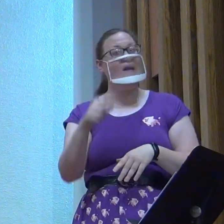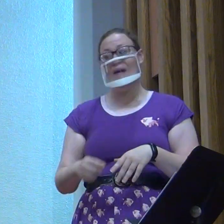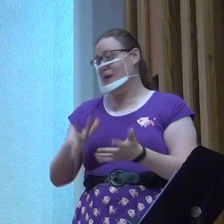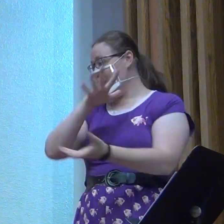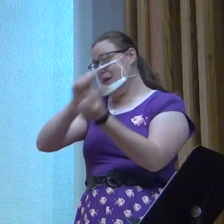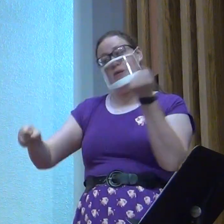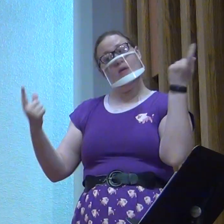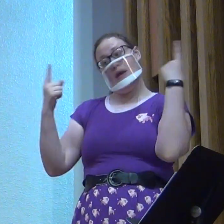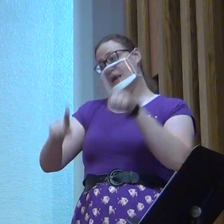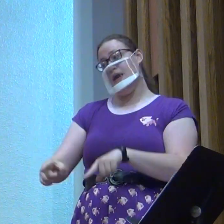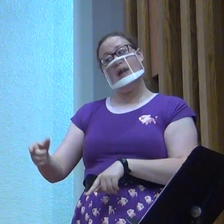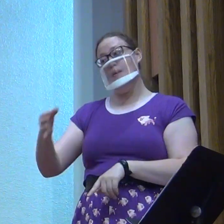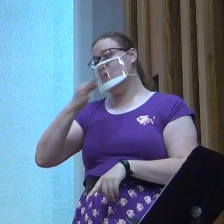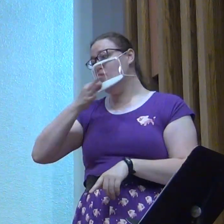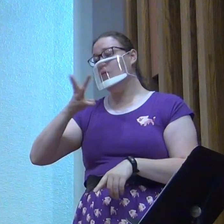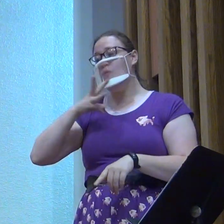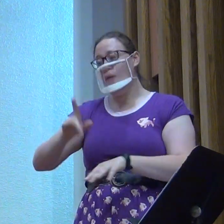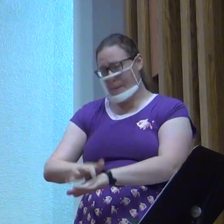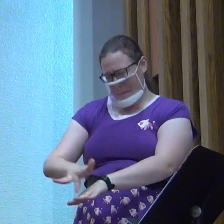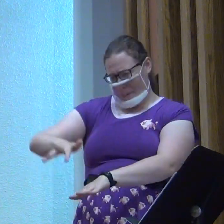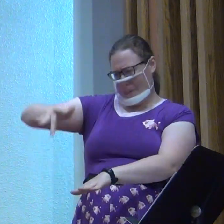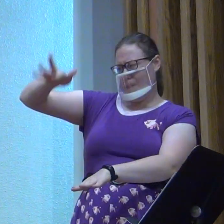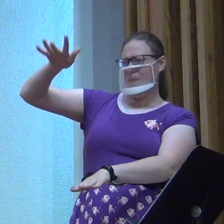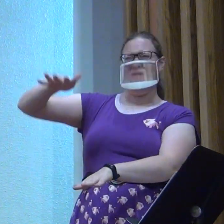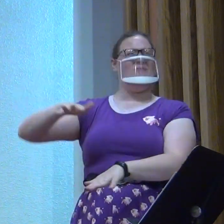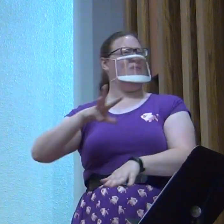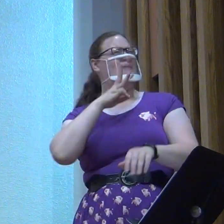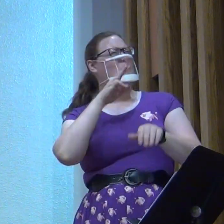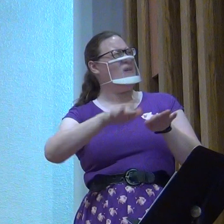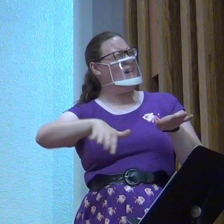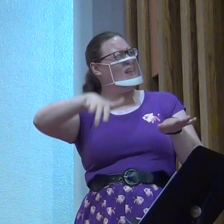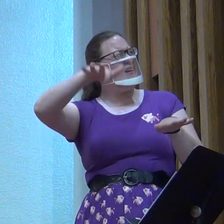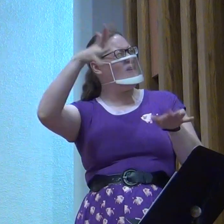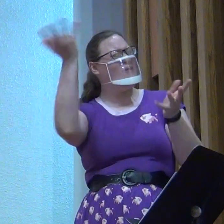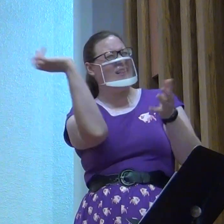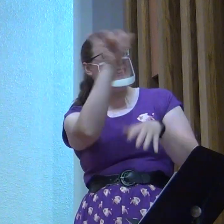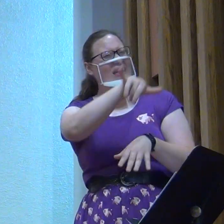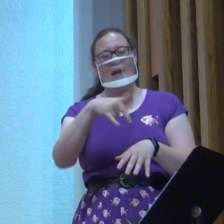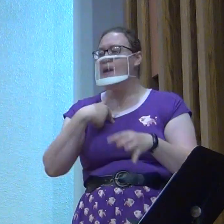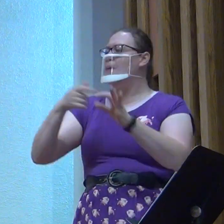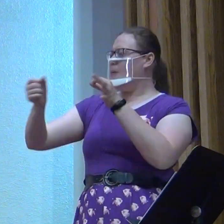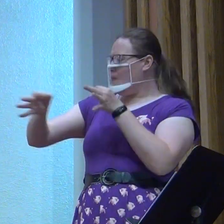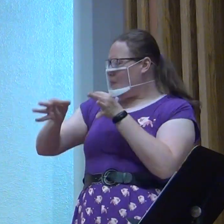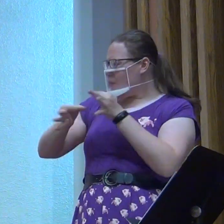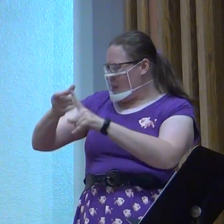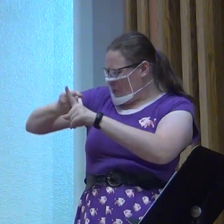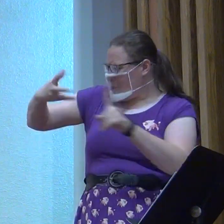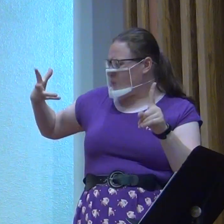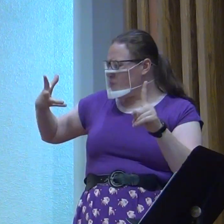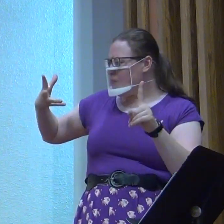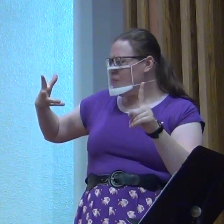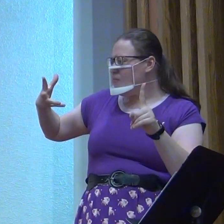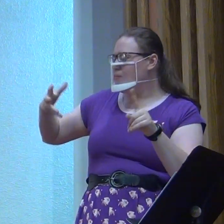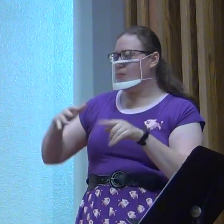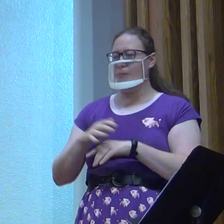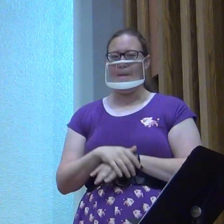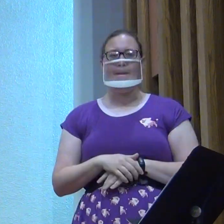Destruction's coming. A flood's coming. What's a flood, Noah? Well, let me explain it to you."